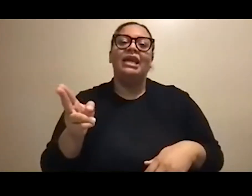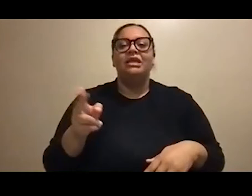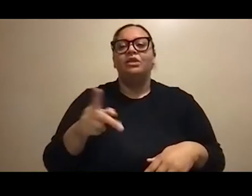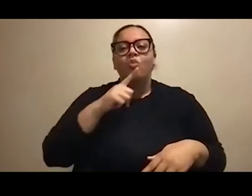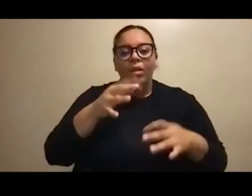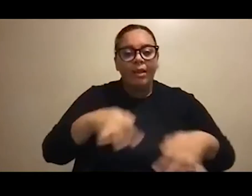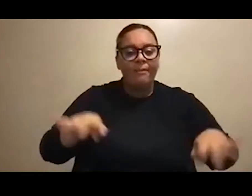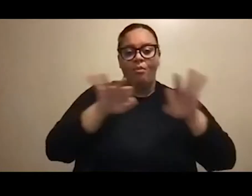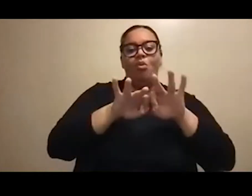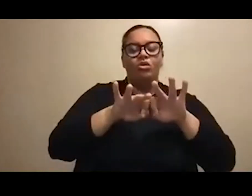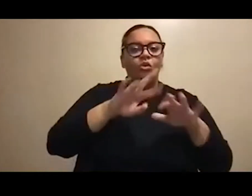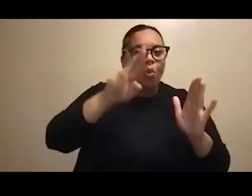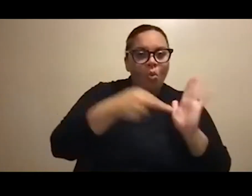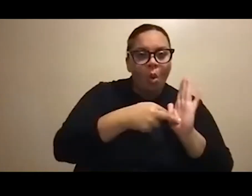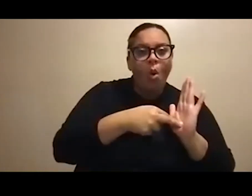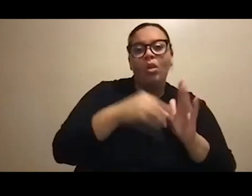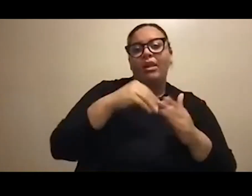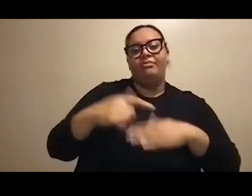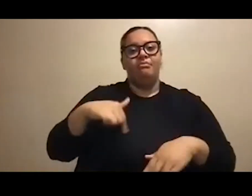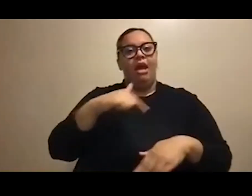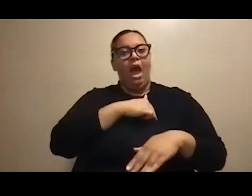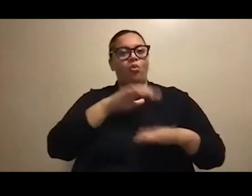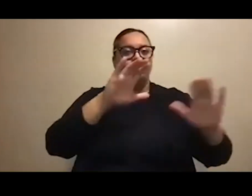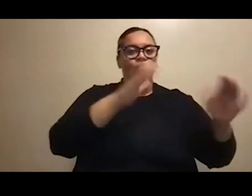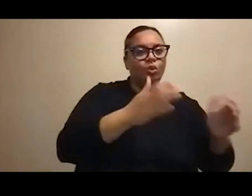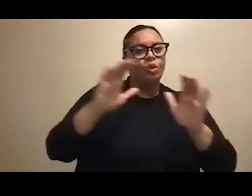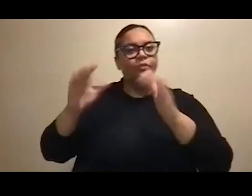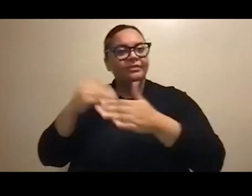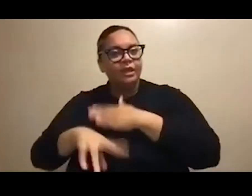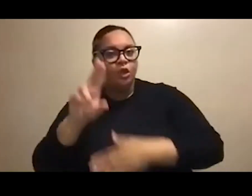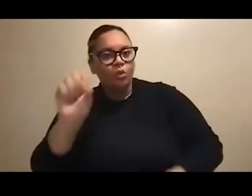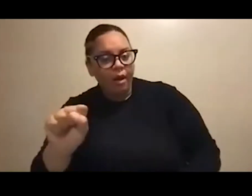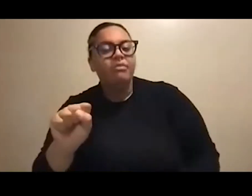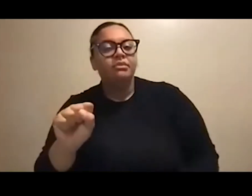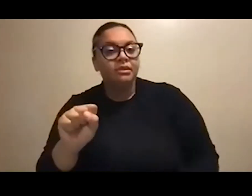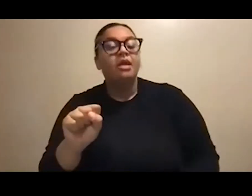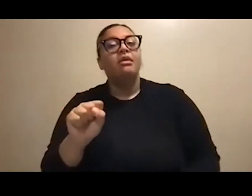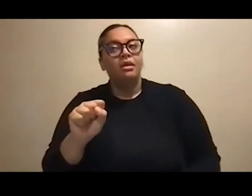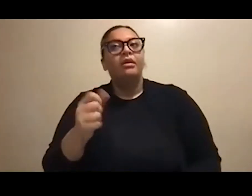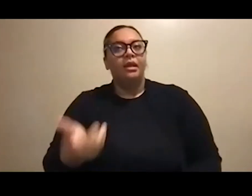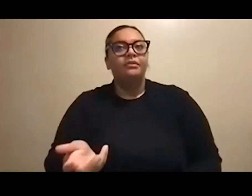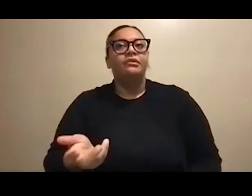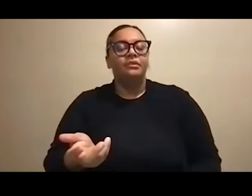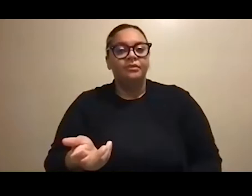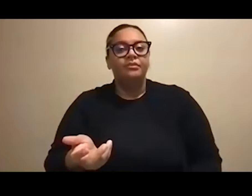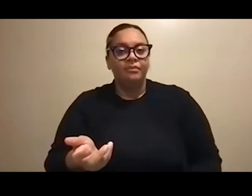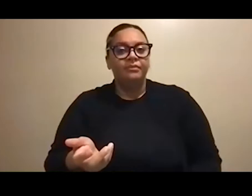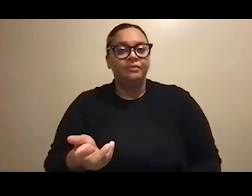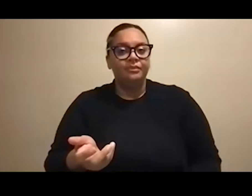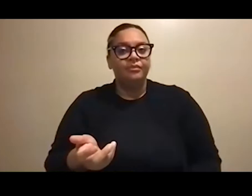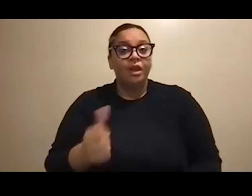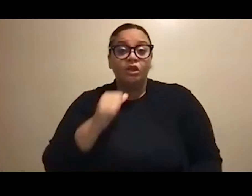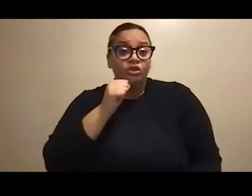role in our own jurisprudence in the United States. And it's not